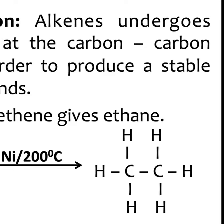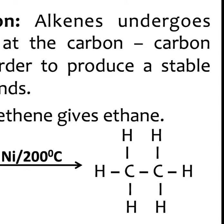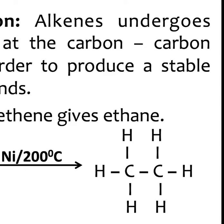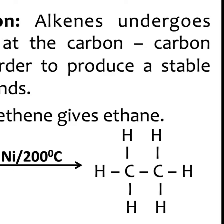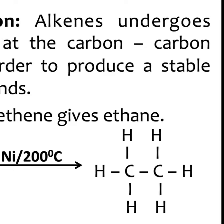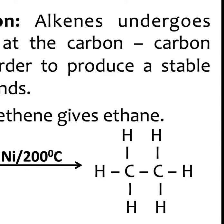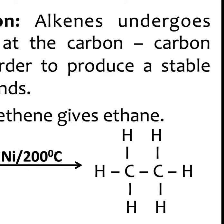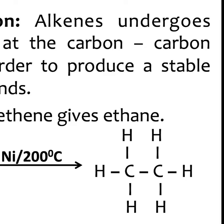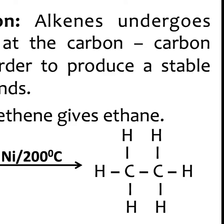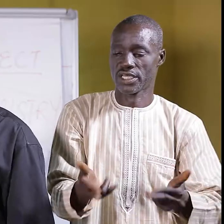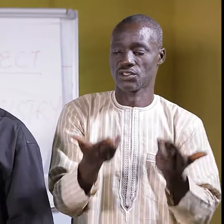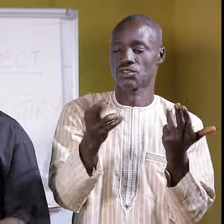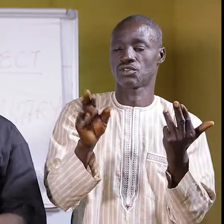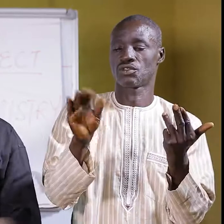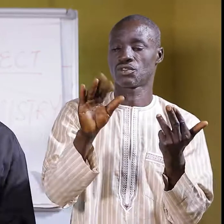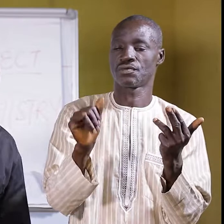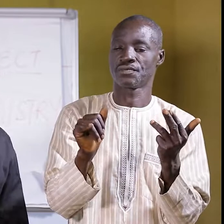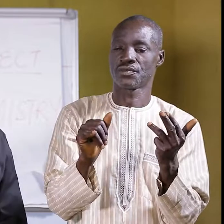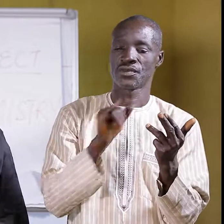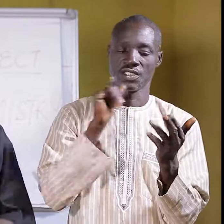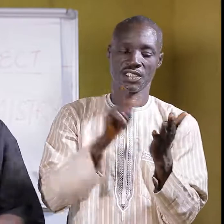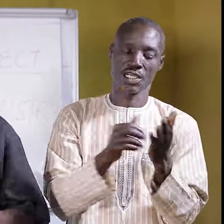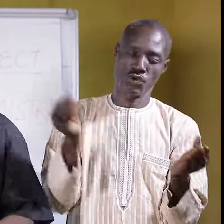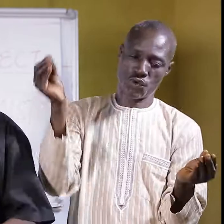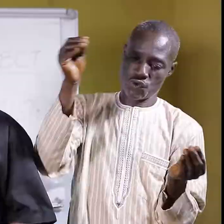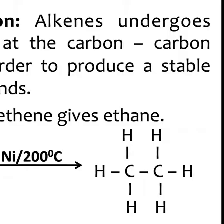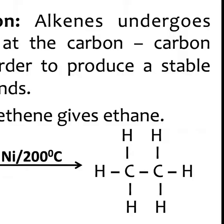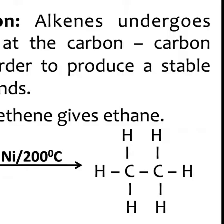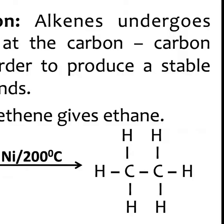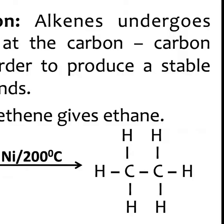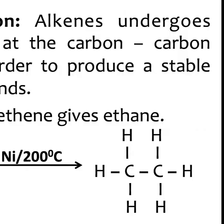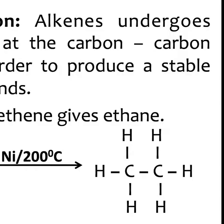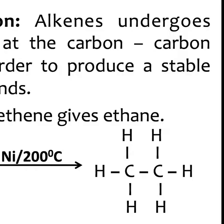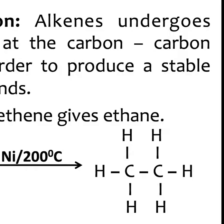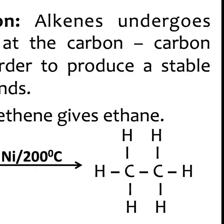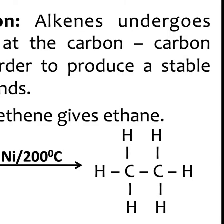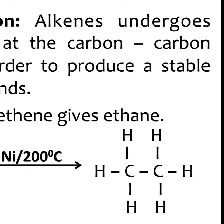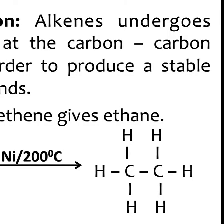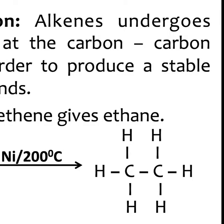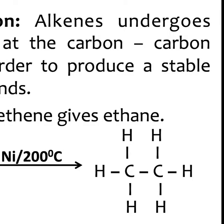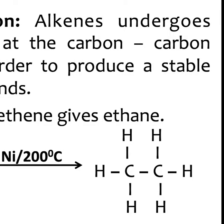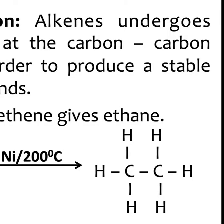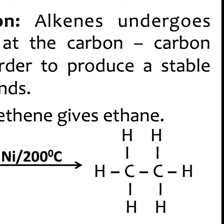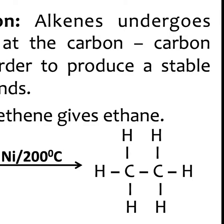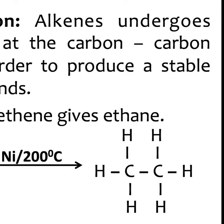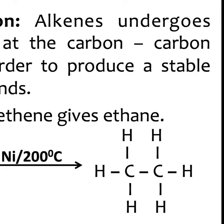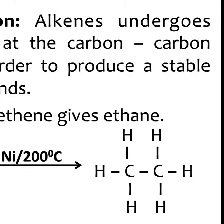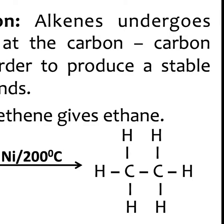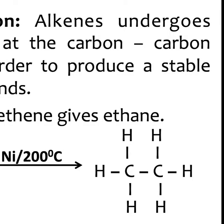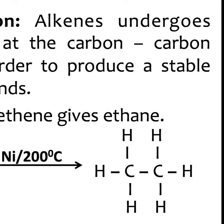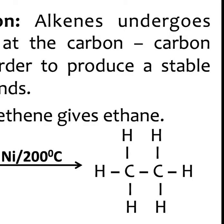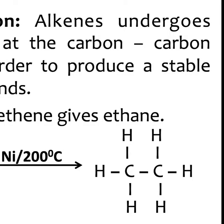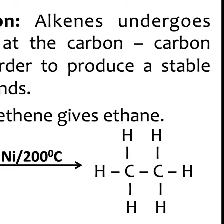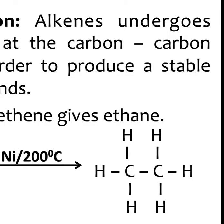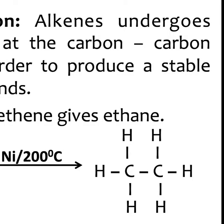Now, how is this addition reaction? It's just like you're adding another compound into it. The reaction could be hydrogenation, when you're adding hydrogen. You can